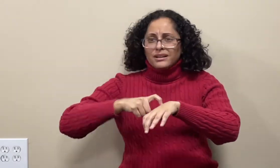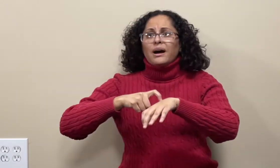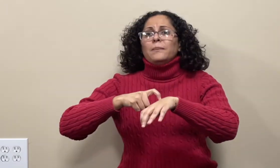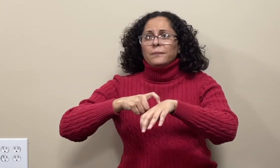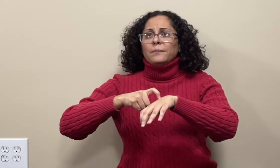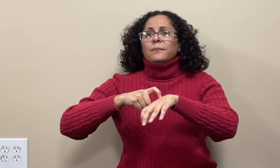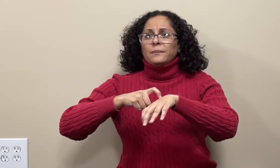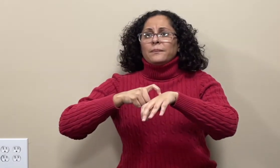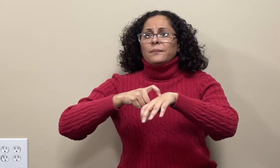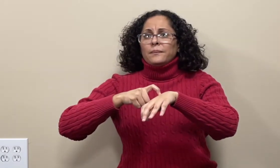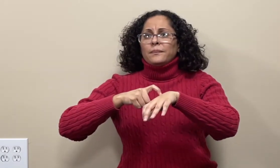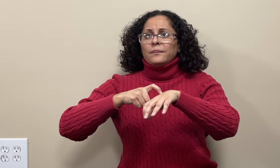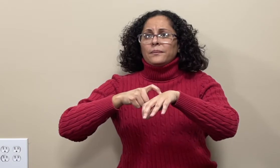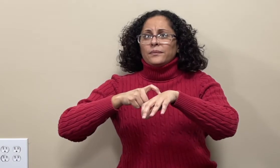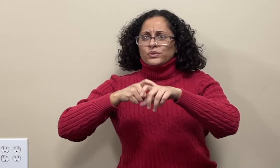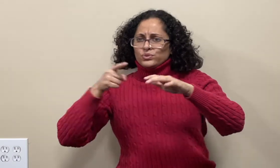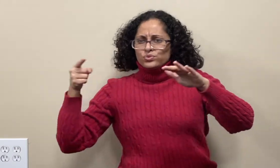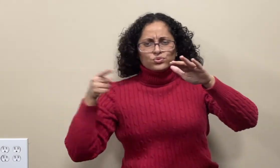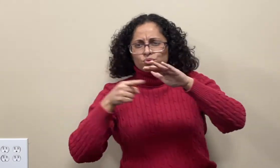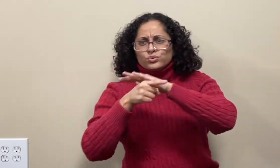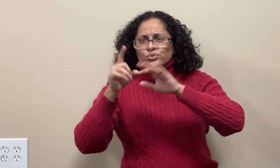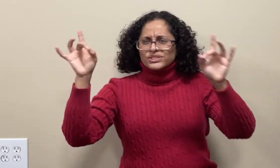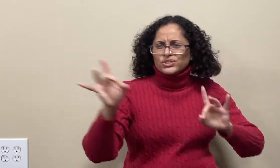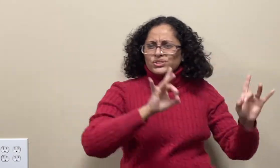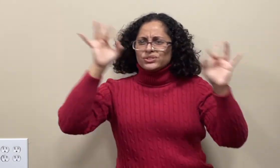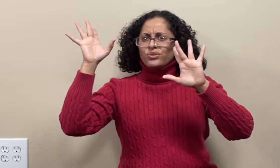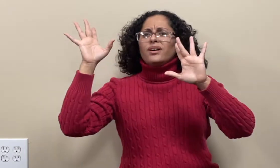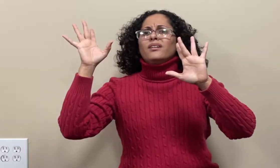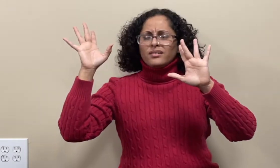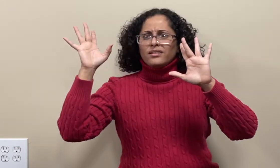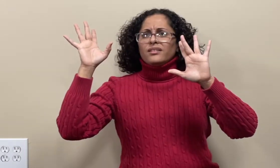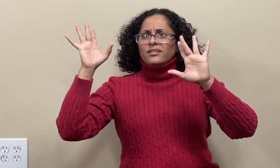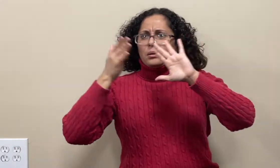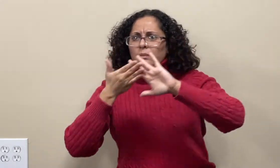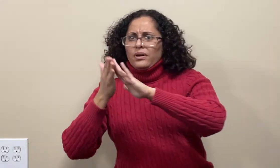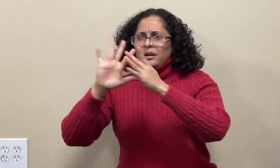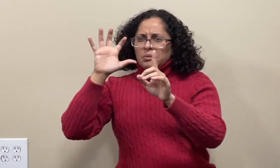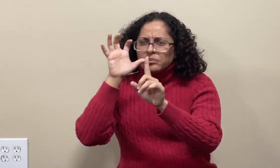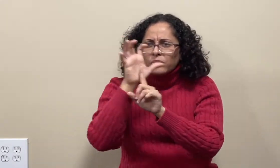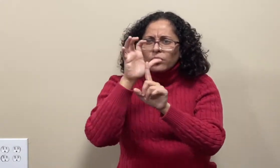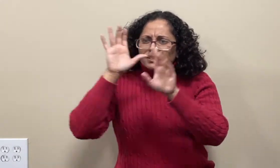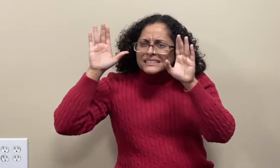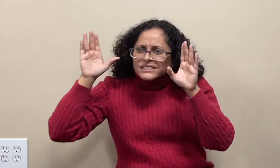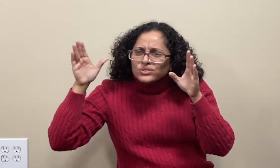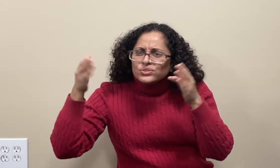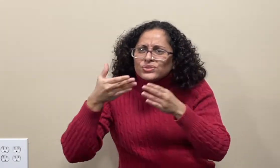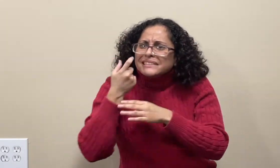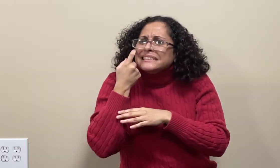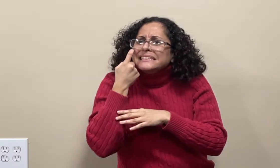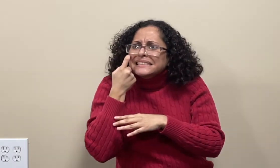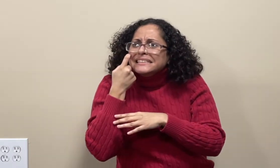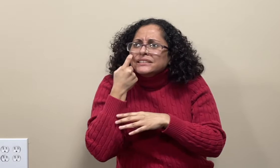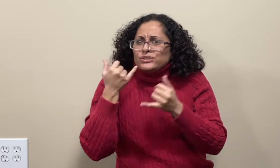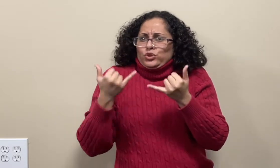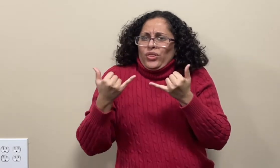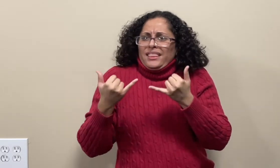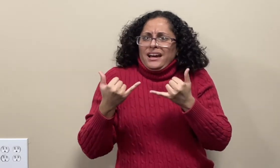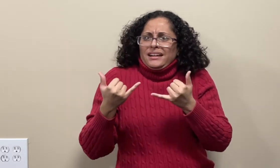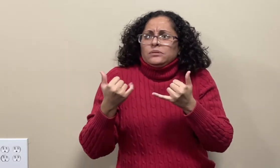Worldwide refugee crises have taken center stage in the news in recent years, so it's more important than ever to share support